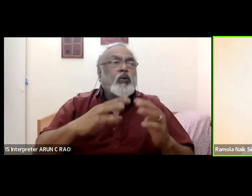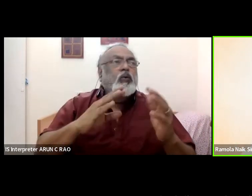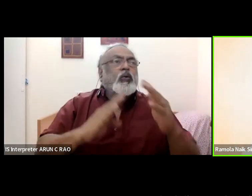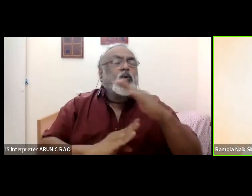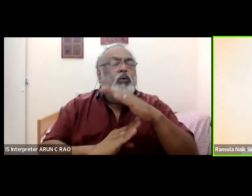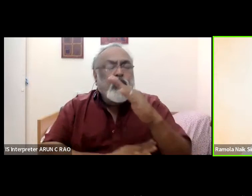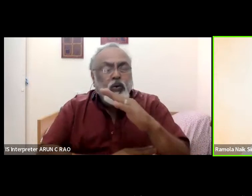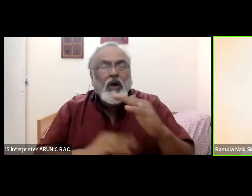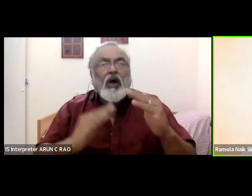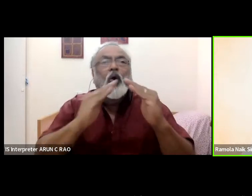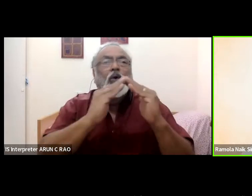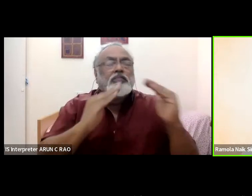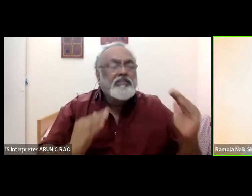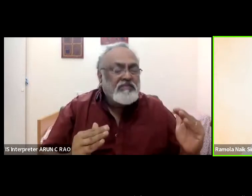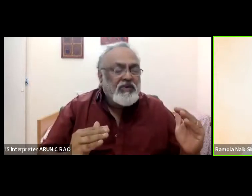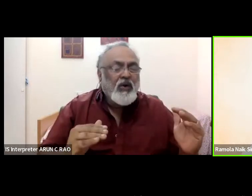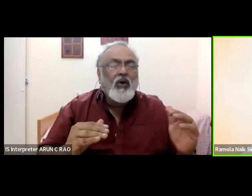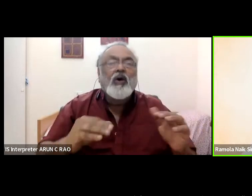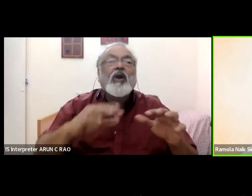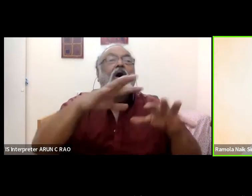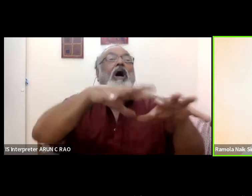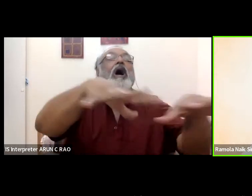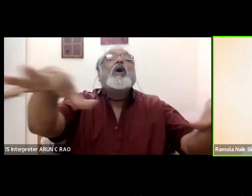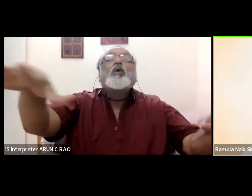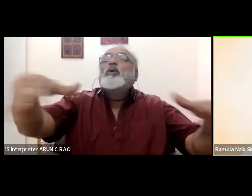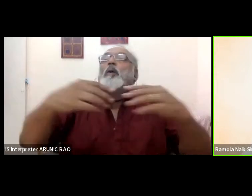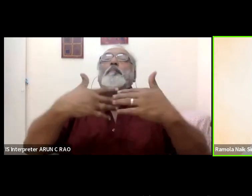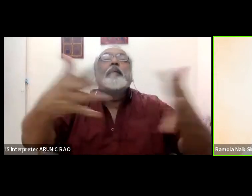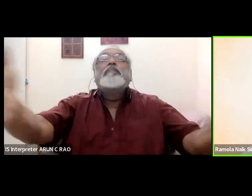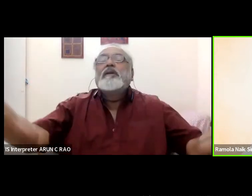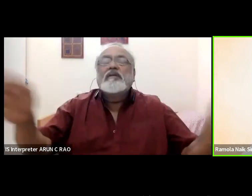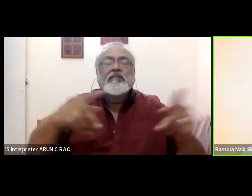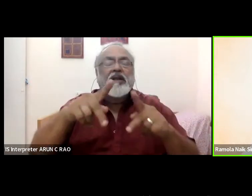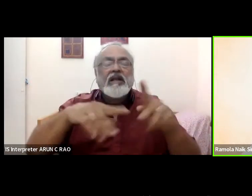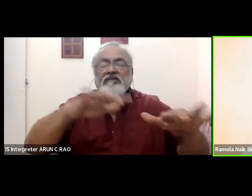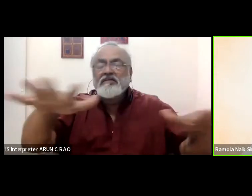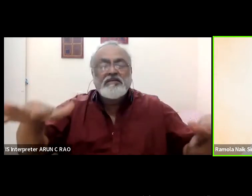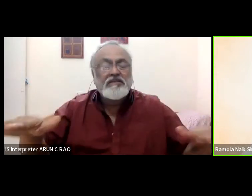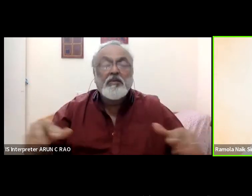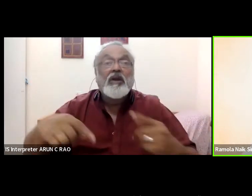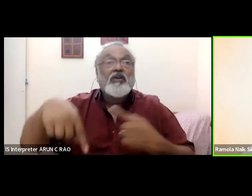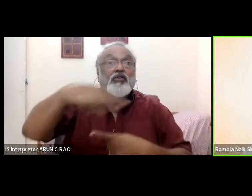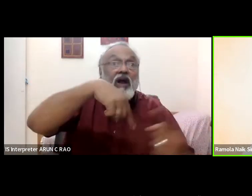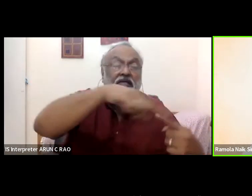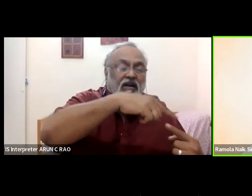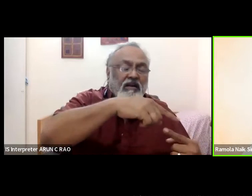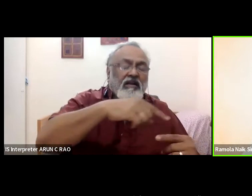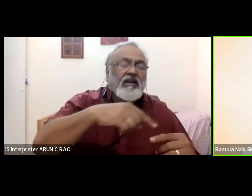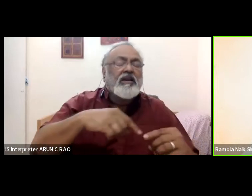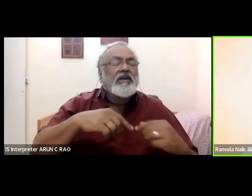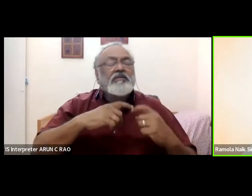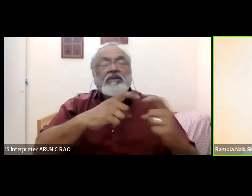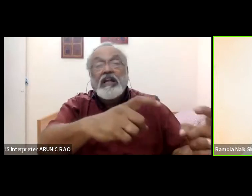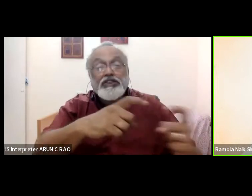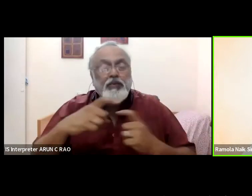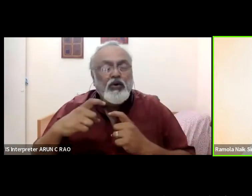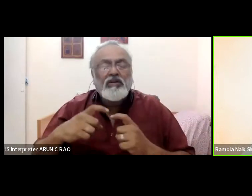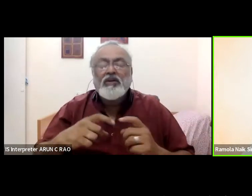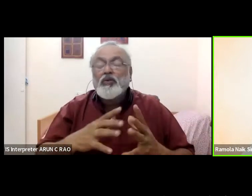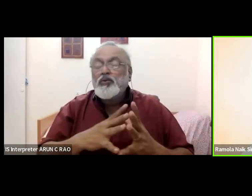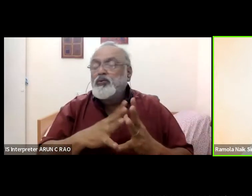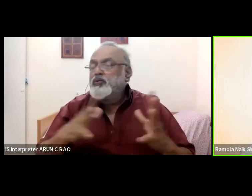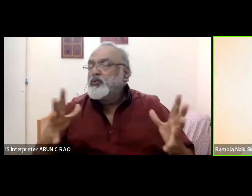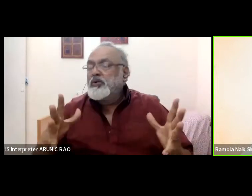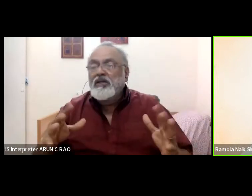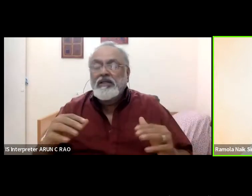infrastructure or public space management or public transport, it does need a lot of upstream investment from the public sector. So